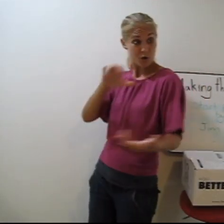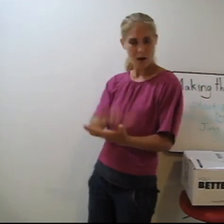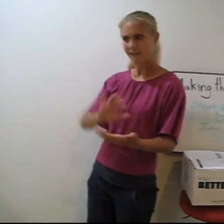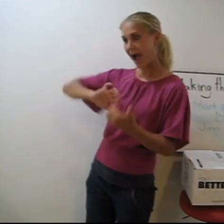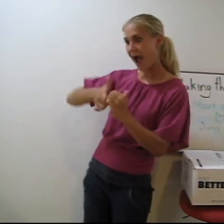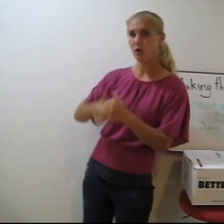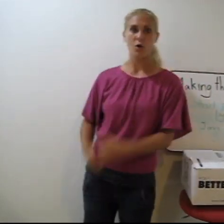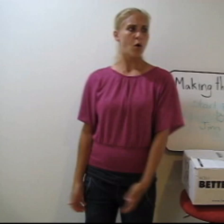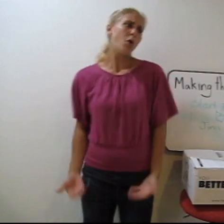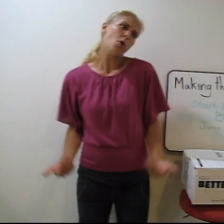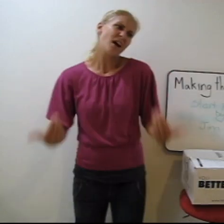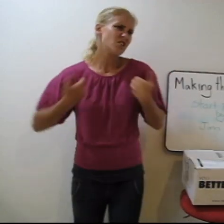little part-time thing going.